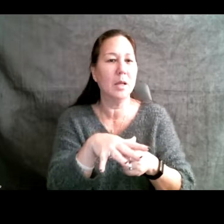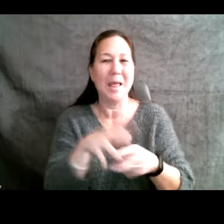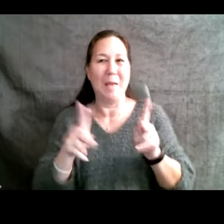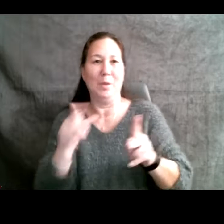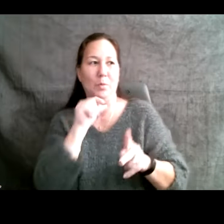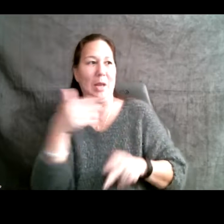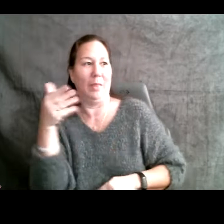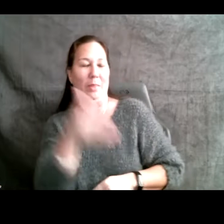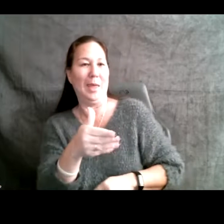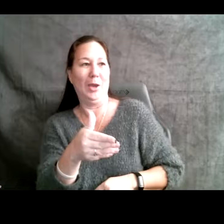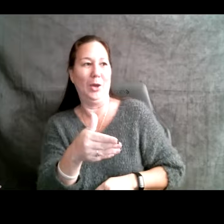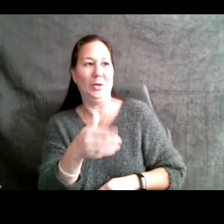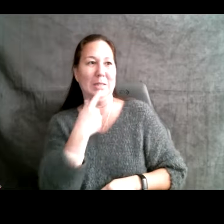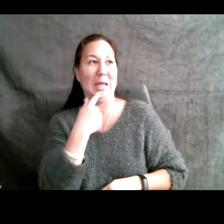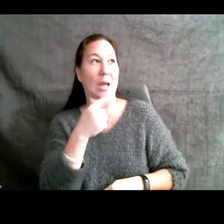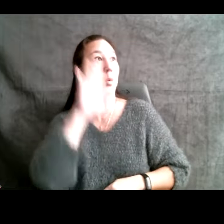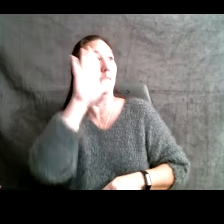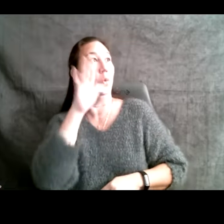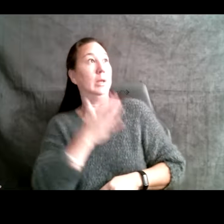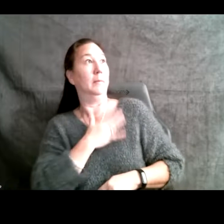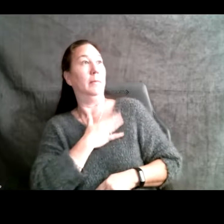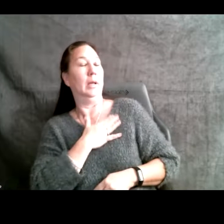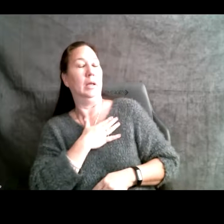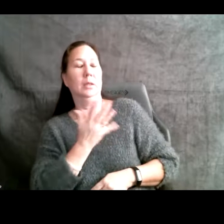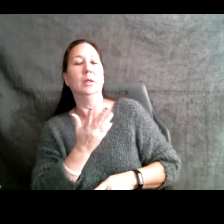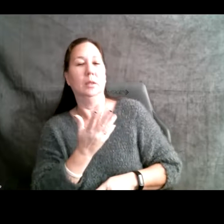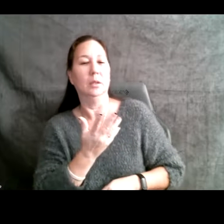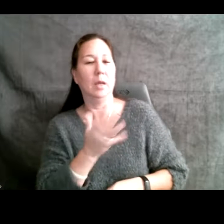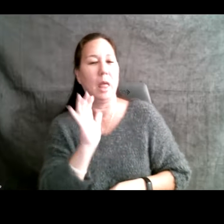that threshold, then it's not going to get captured. So just different ways of